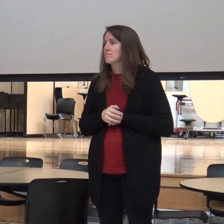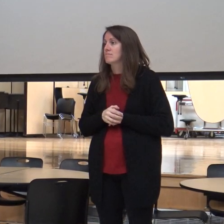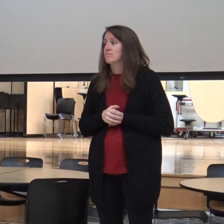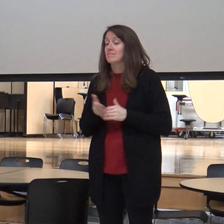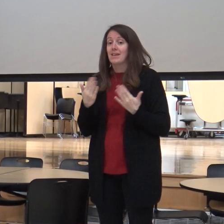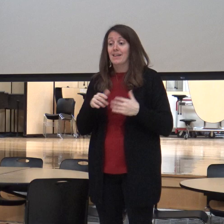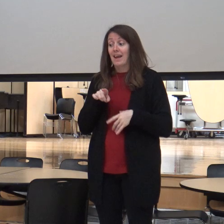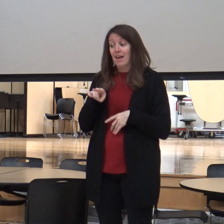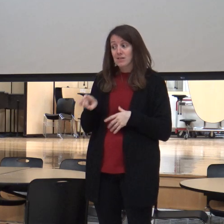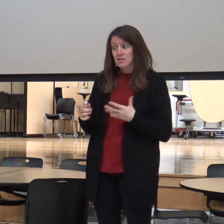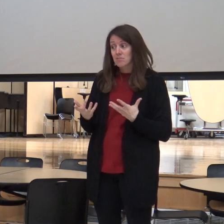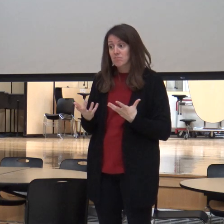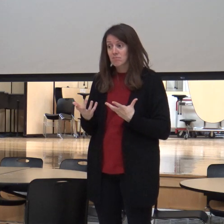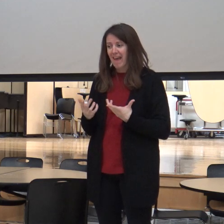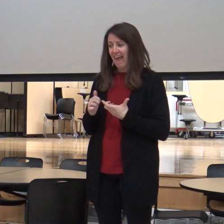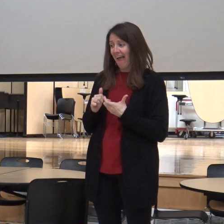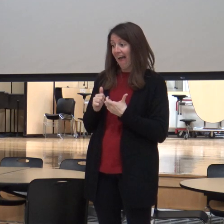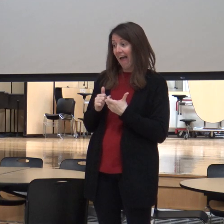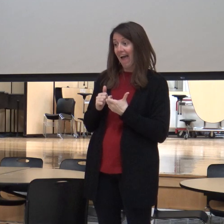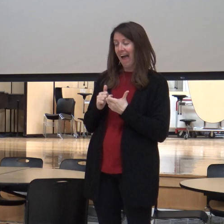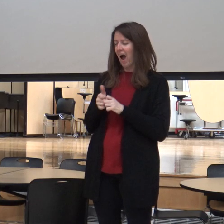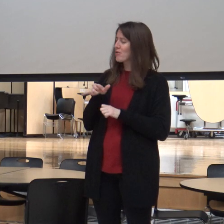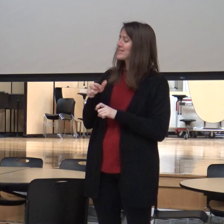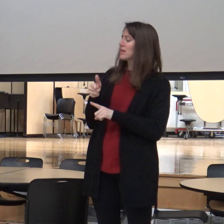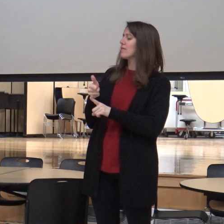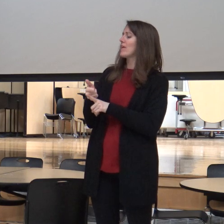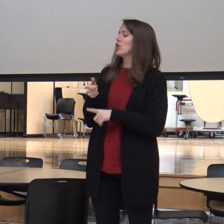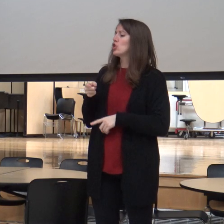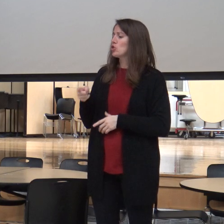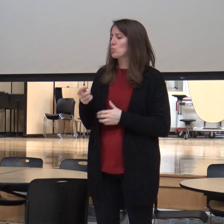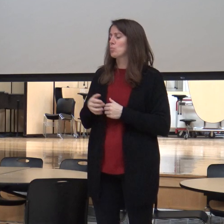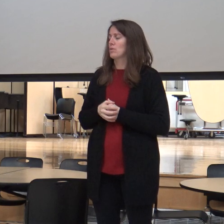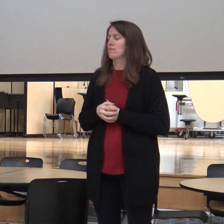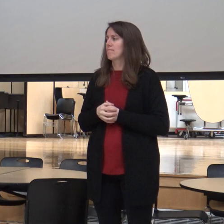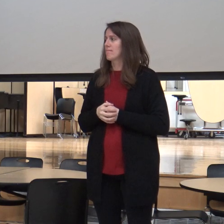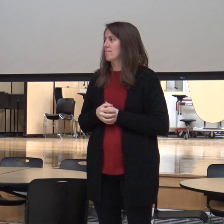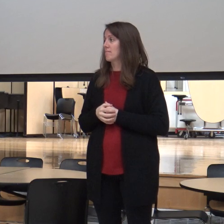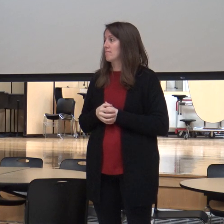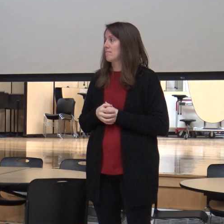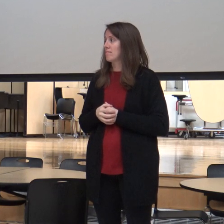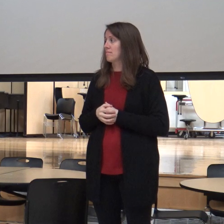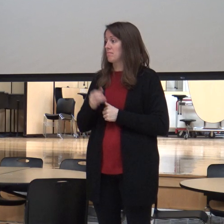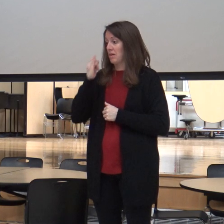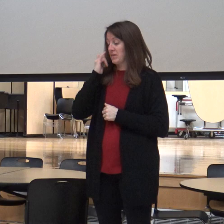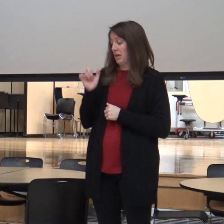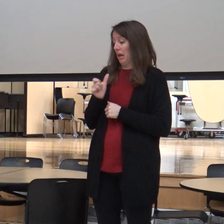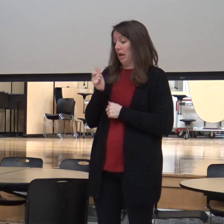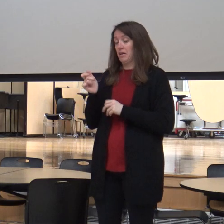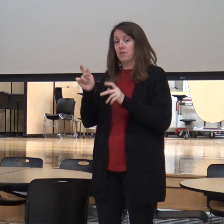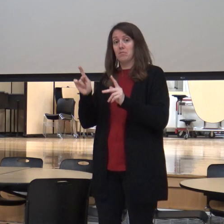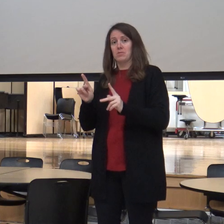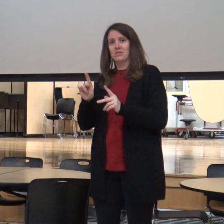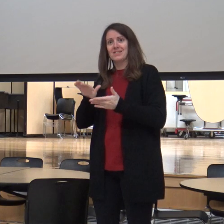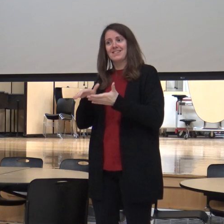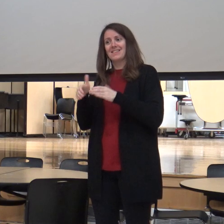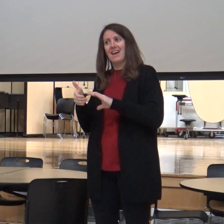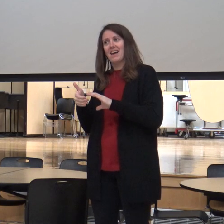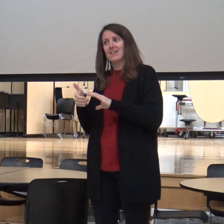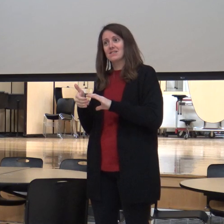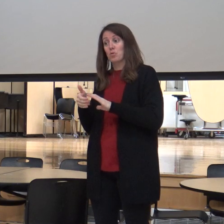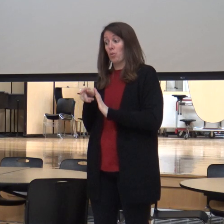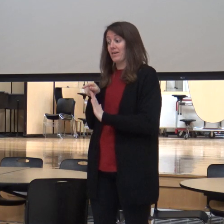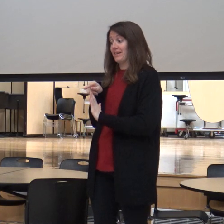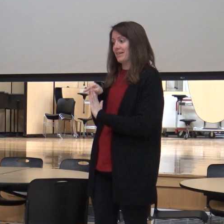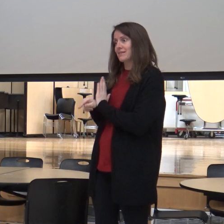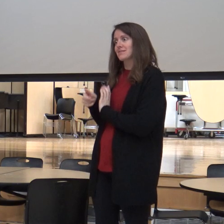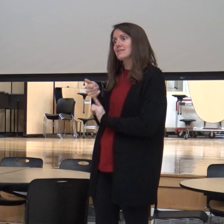And then asking them, how does that affect you when somebody else dies? If they die by suicide,